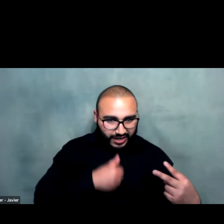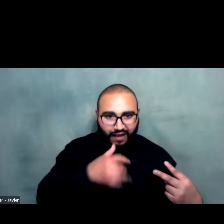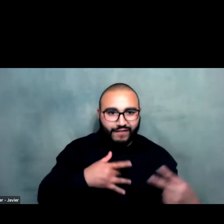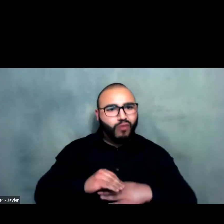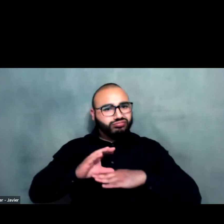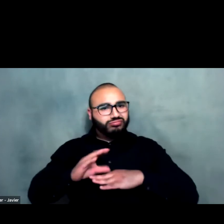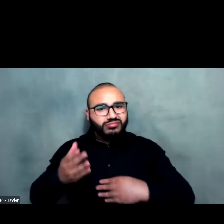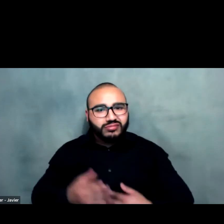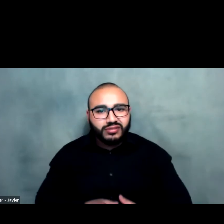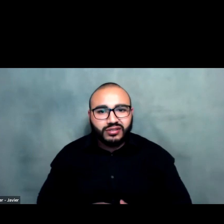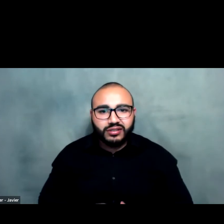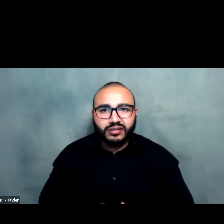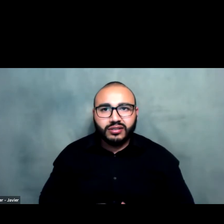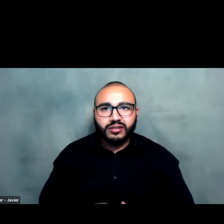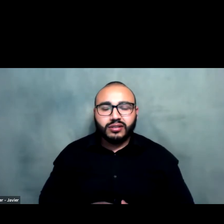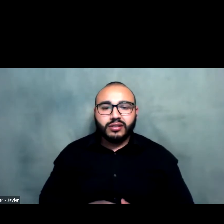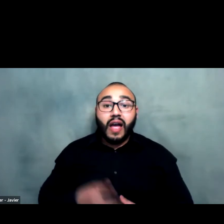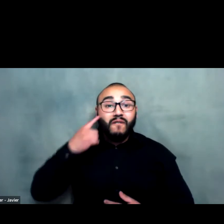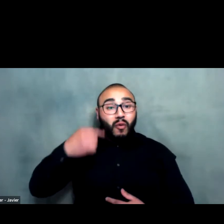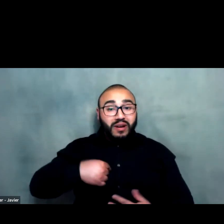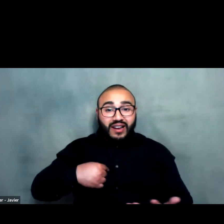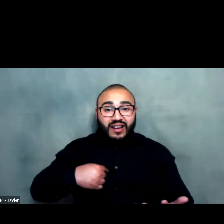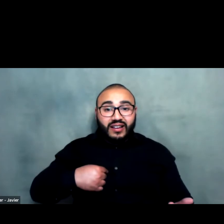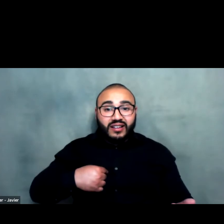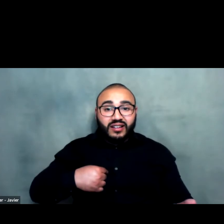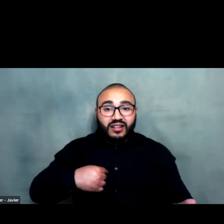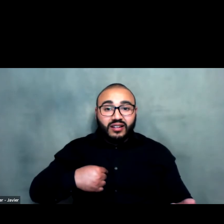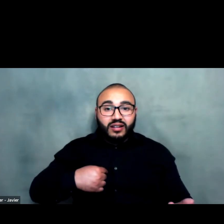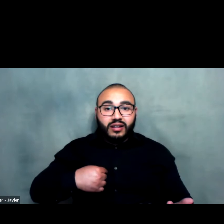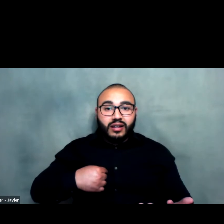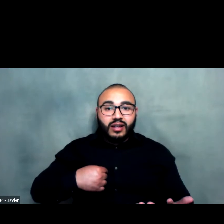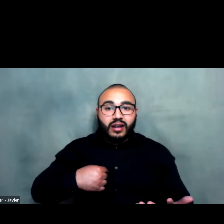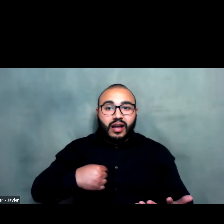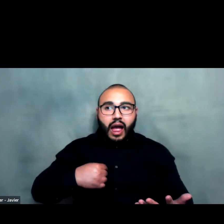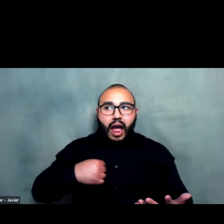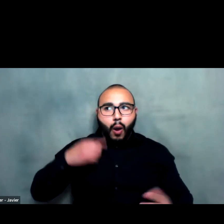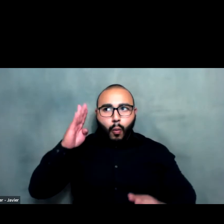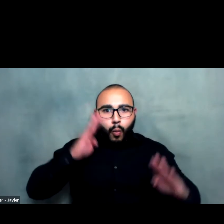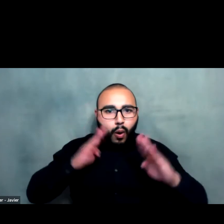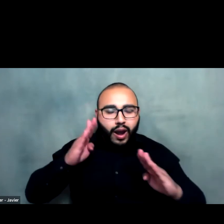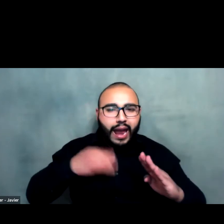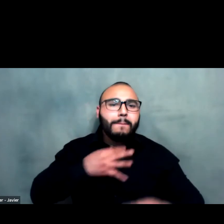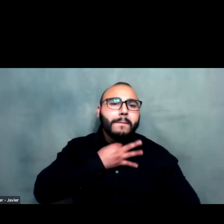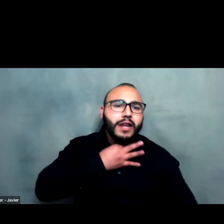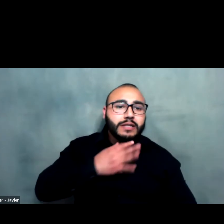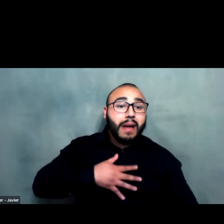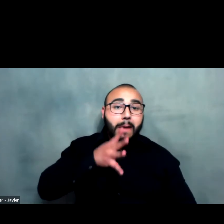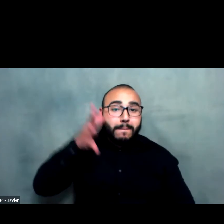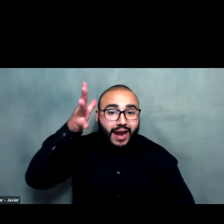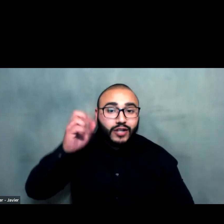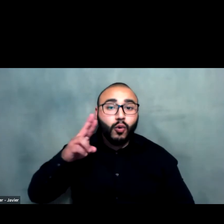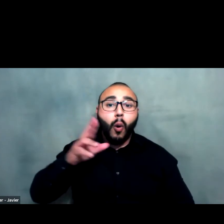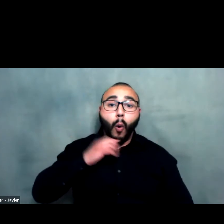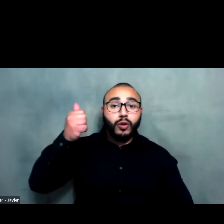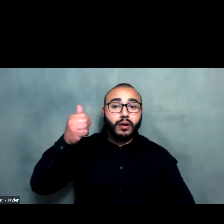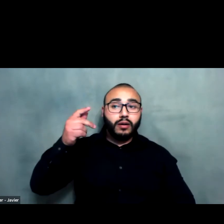You know, and for me, because I worry really, I wonder how my parents or my elders feel. I